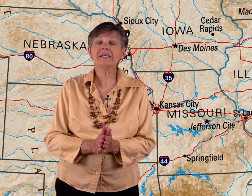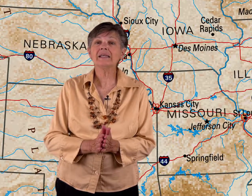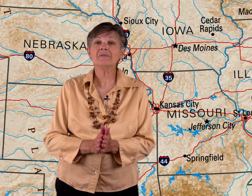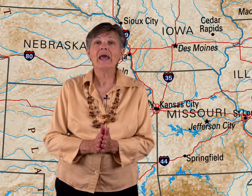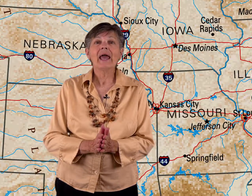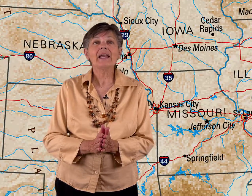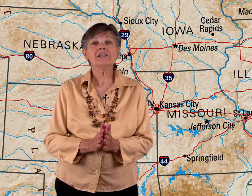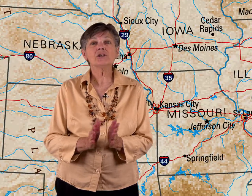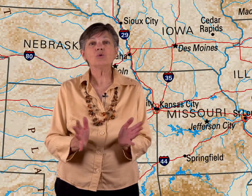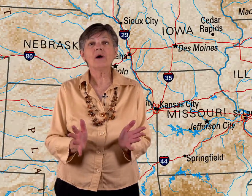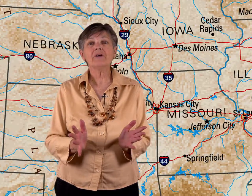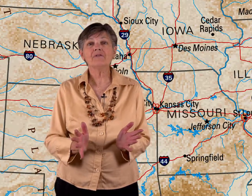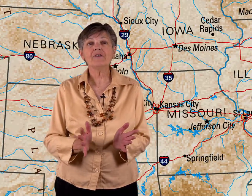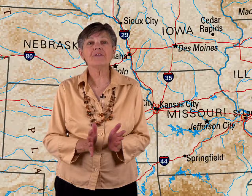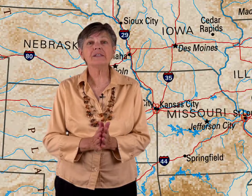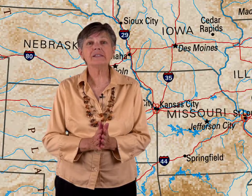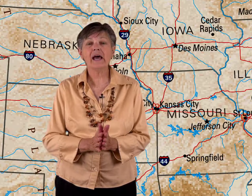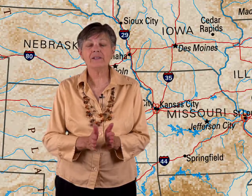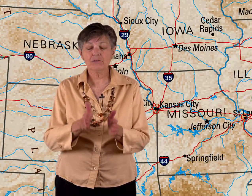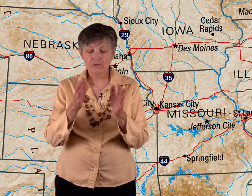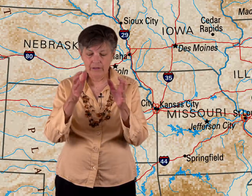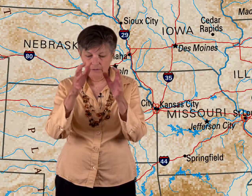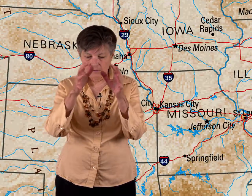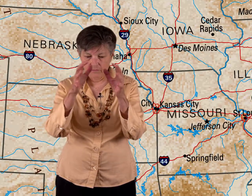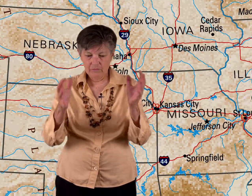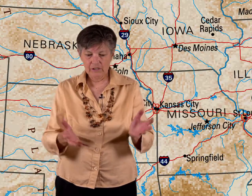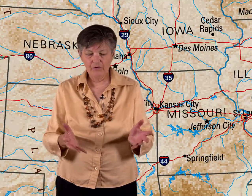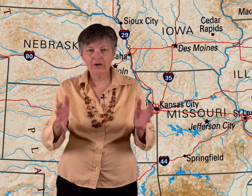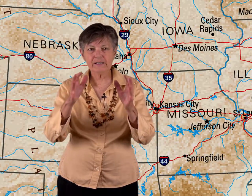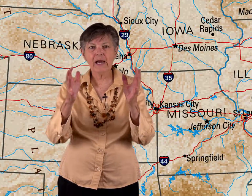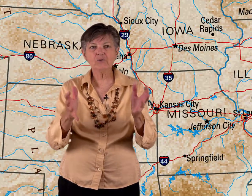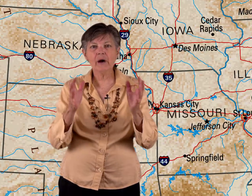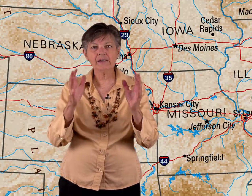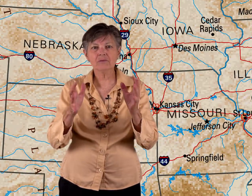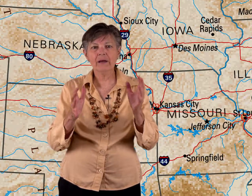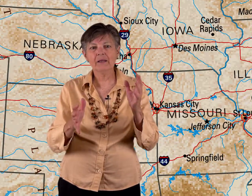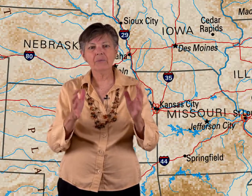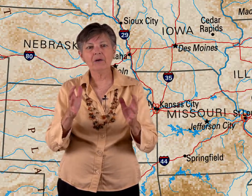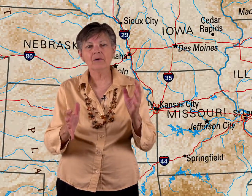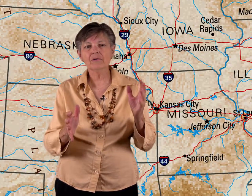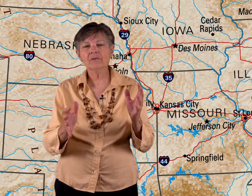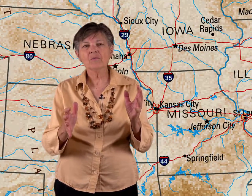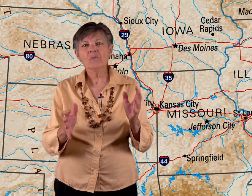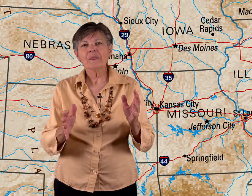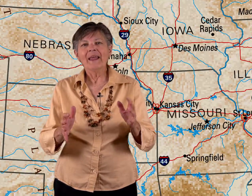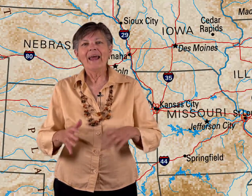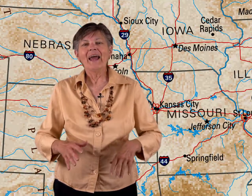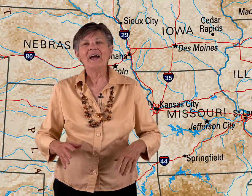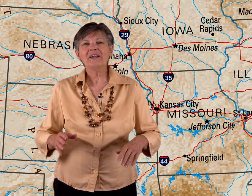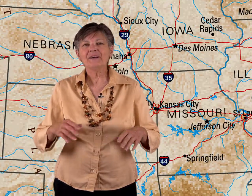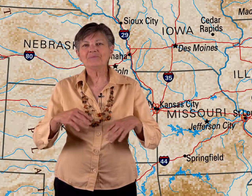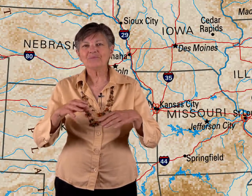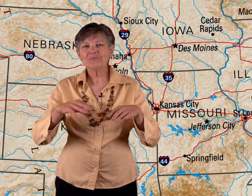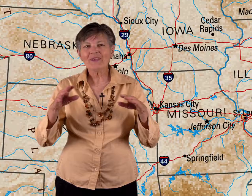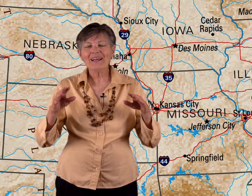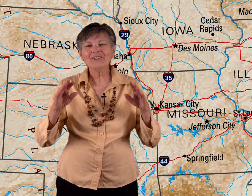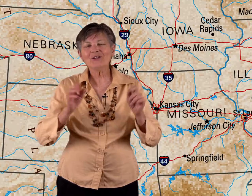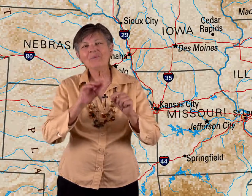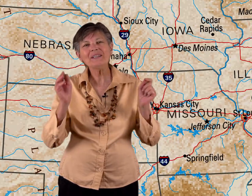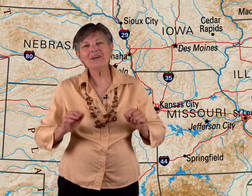1818, and it's the 25th in size. So it's, as far as size-wise, it's right in the middle. And so let me tell you a